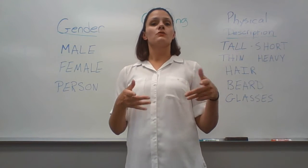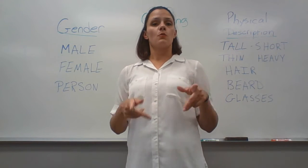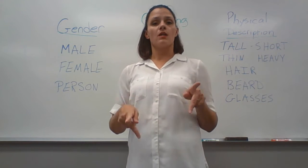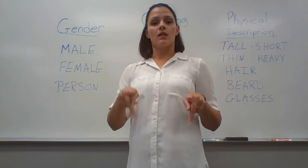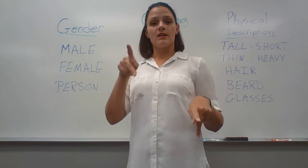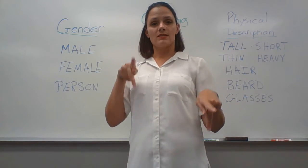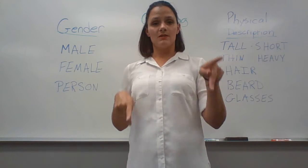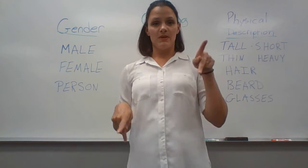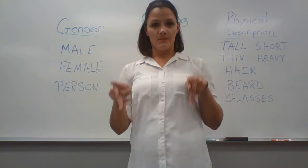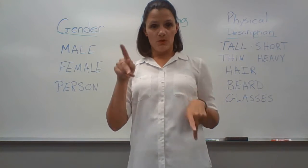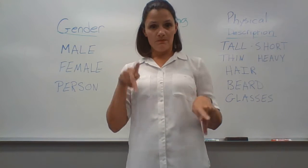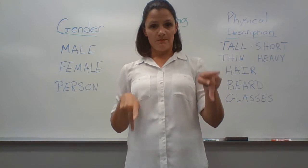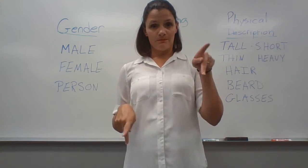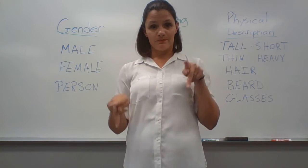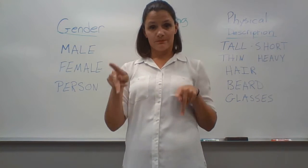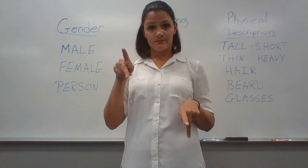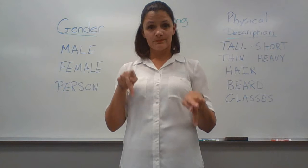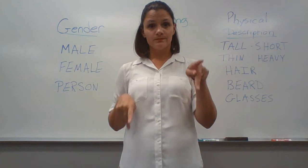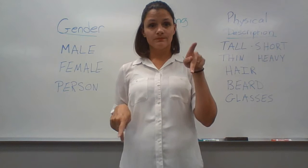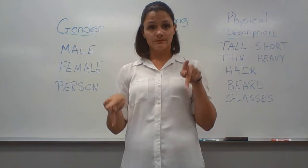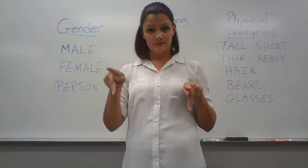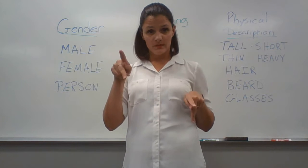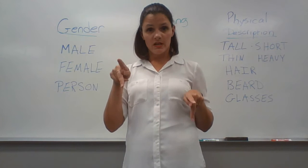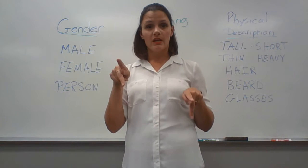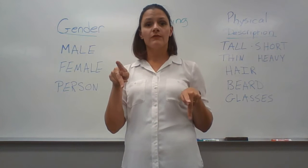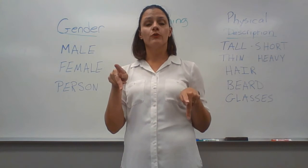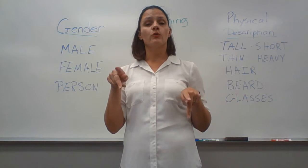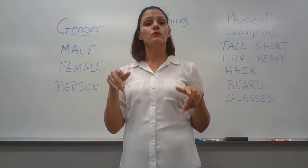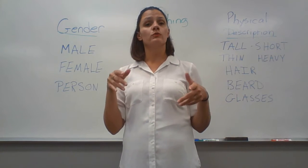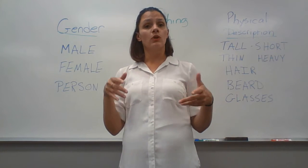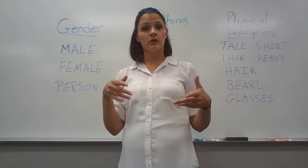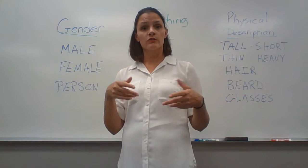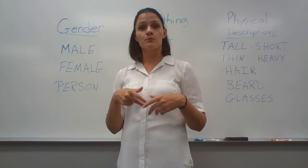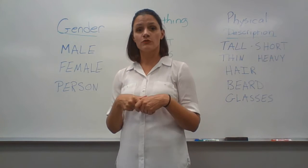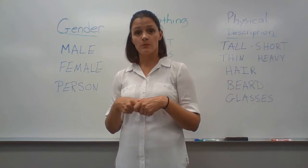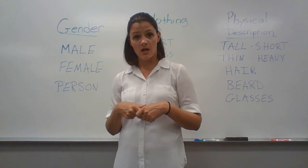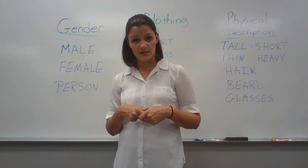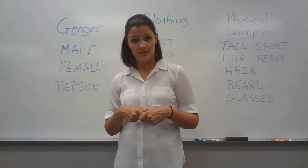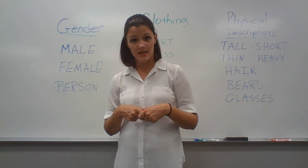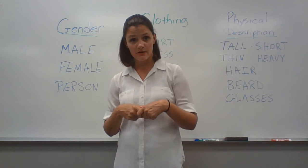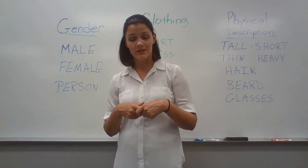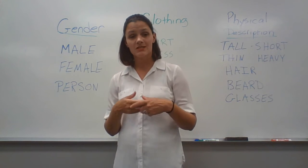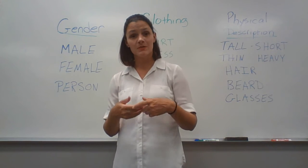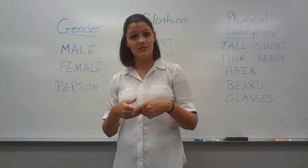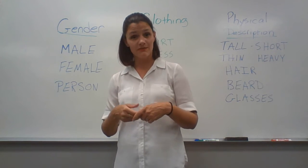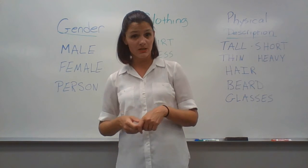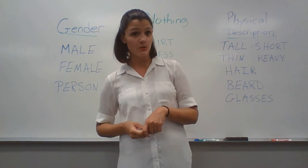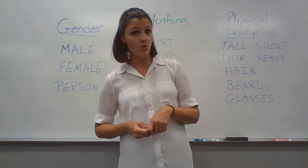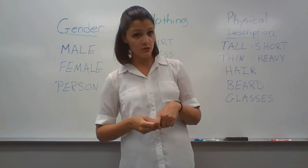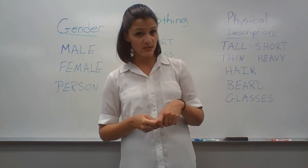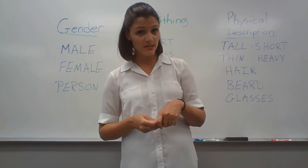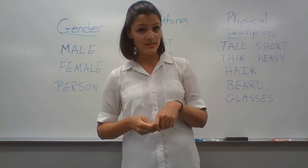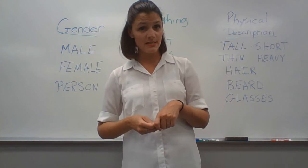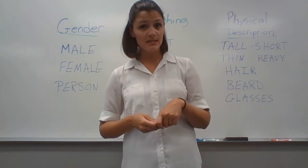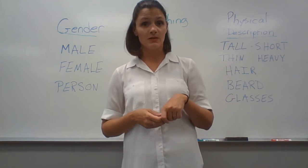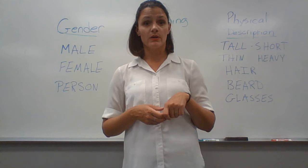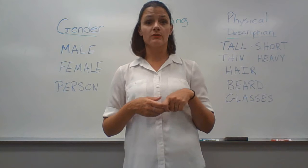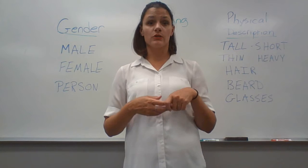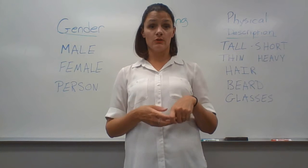while a lot sign people, if you go to large metropolitan areas, specifically Washington, D.C., where there's a huge